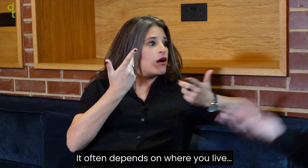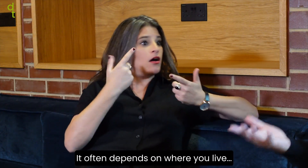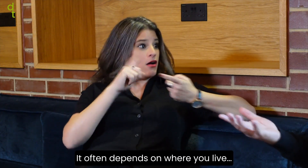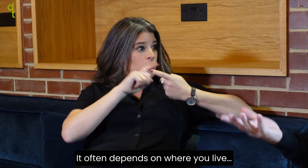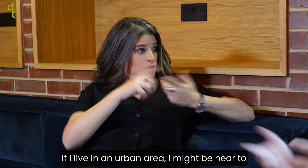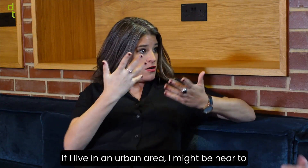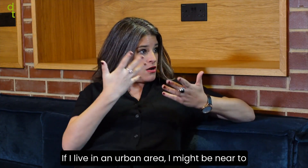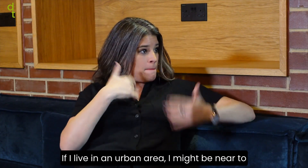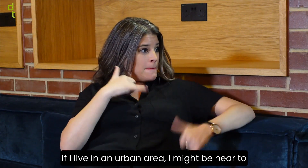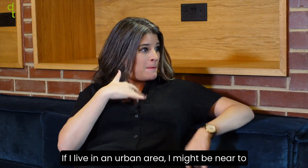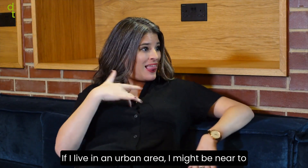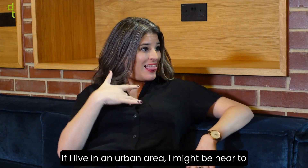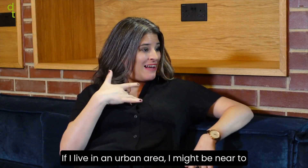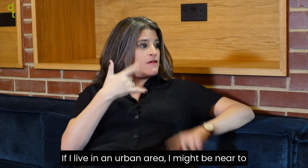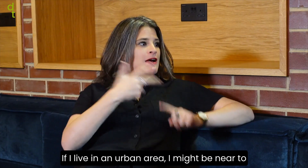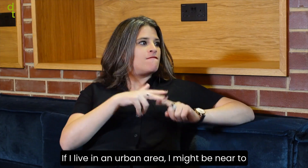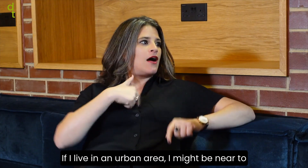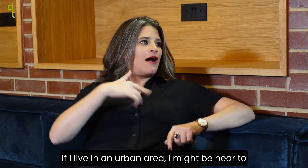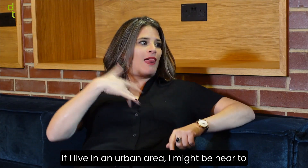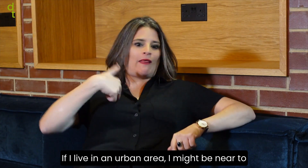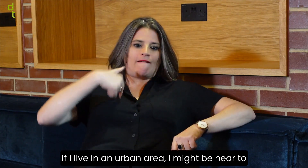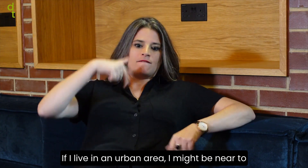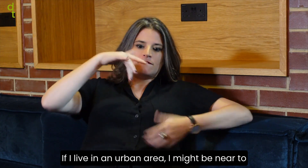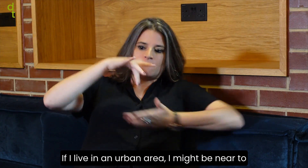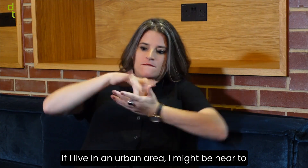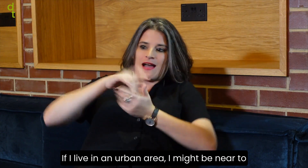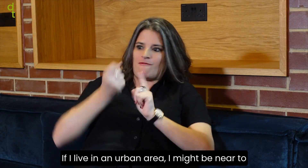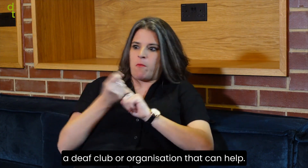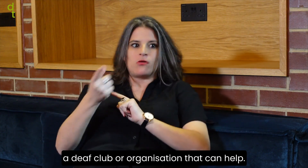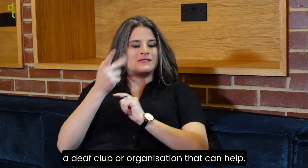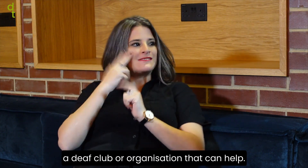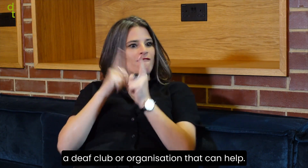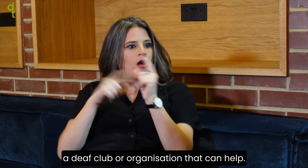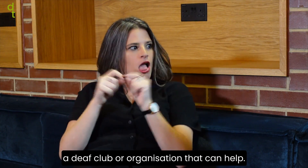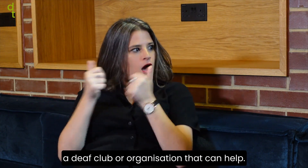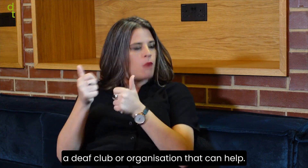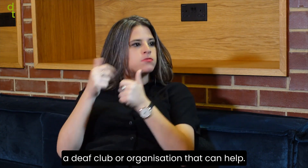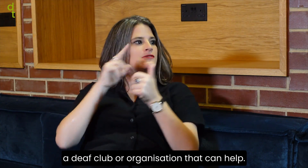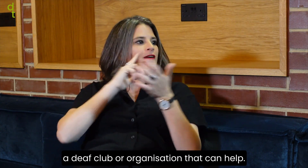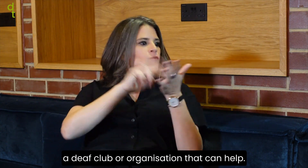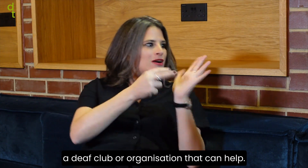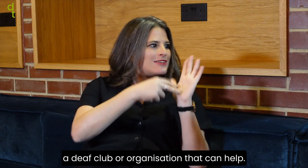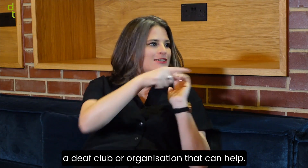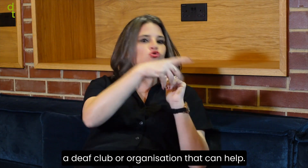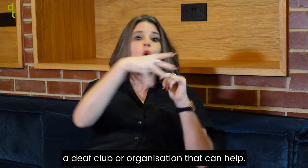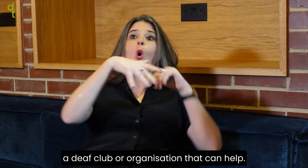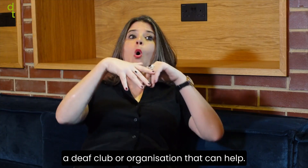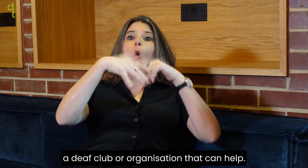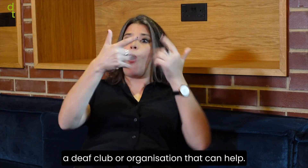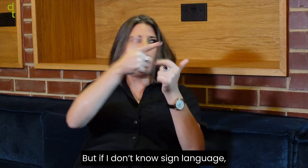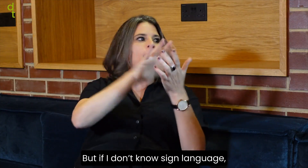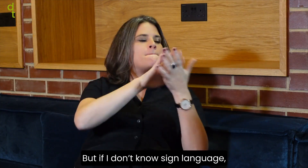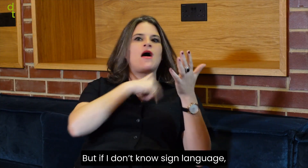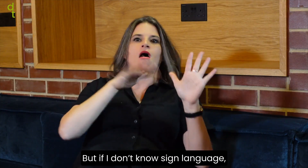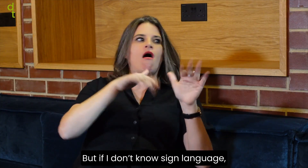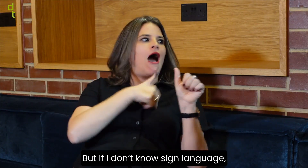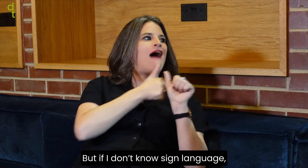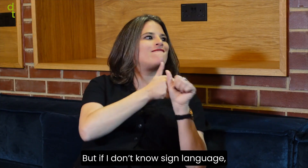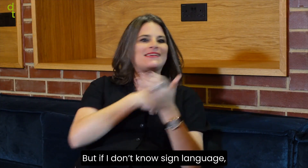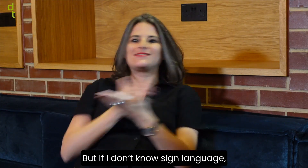you live. If I live in an urban area, I might be near to a deaf club or organisation that can help. But if I don't know